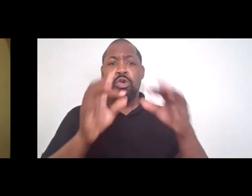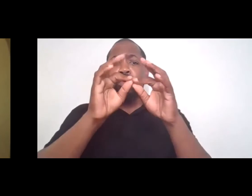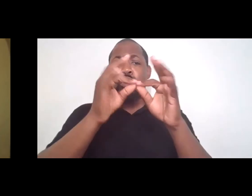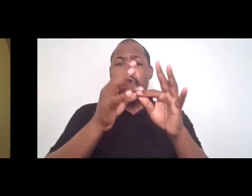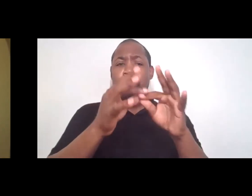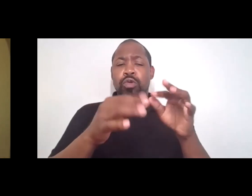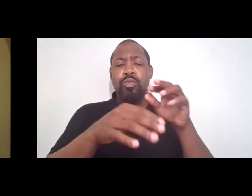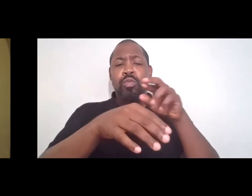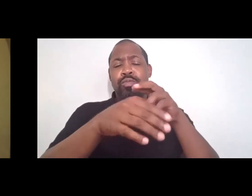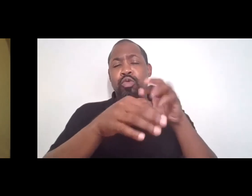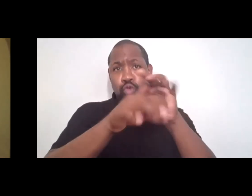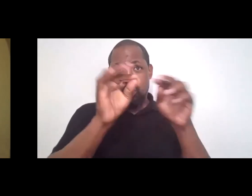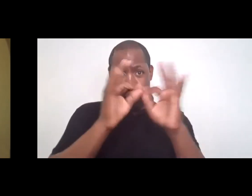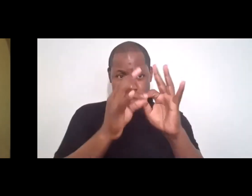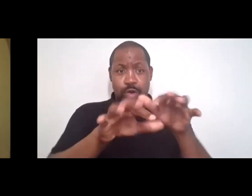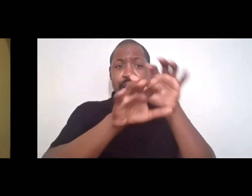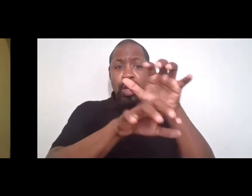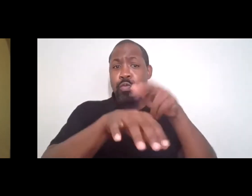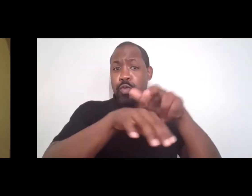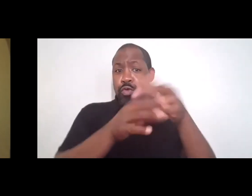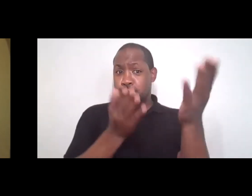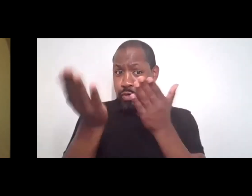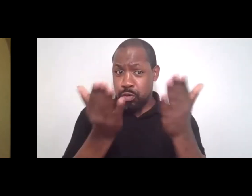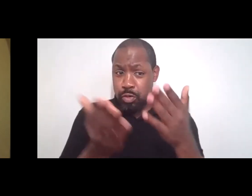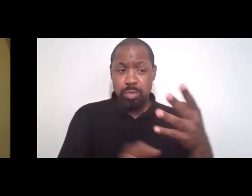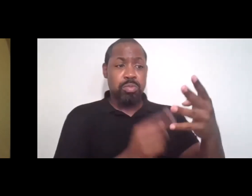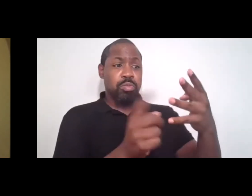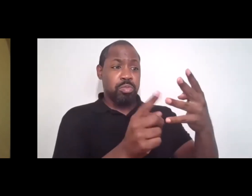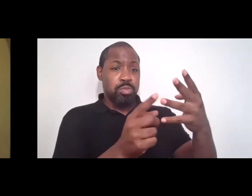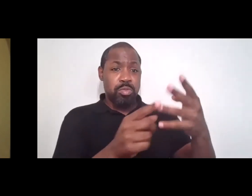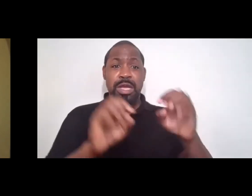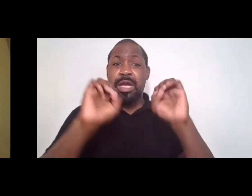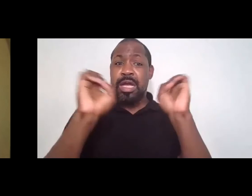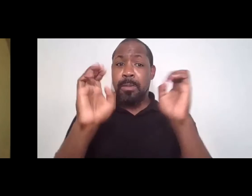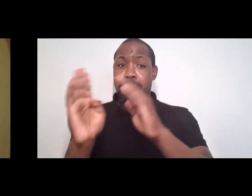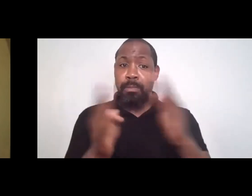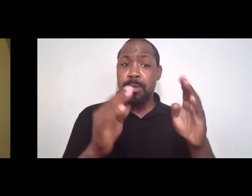Perhaps the interpreter referral or CART services.